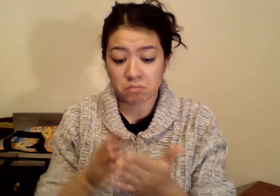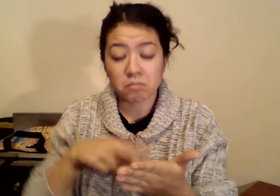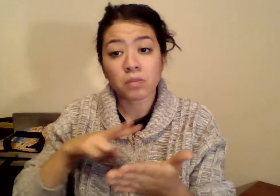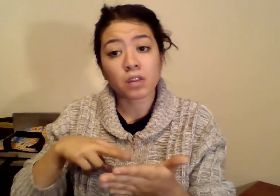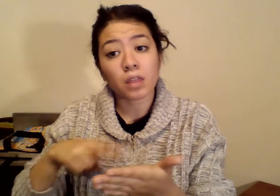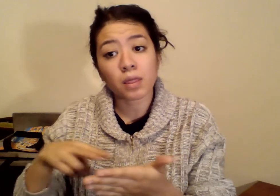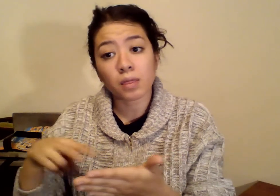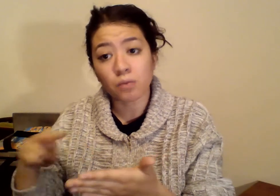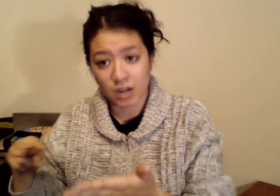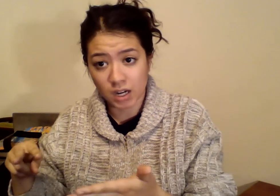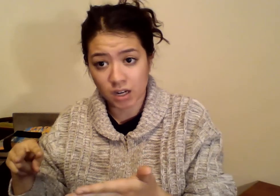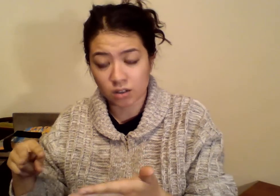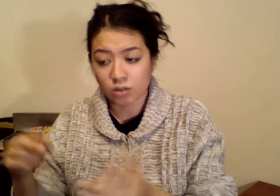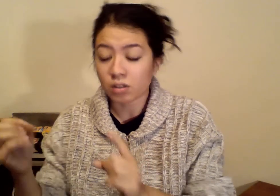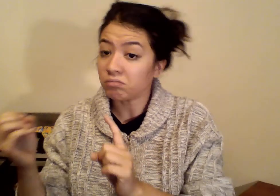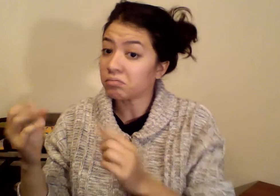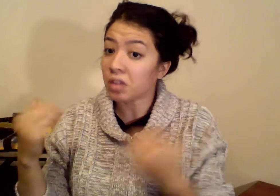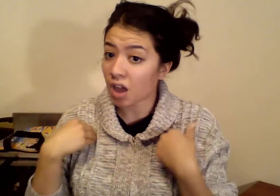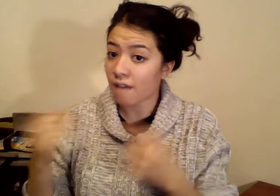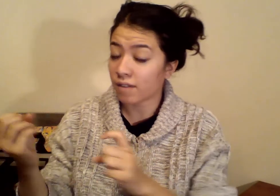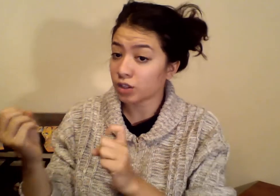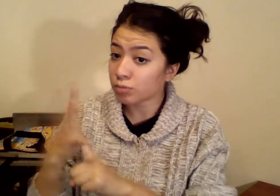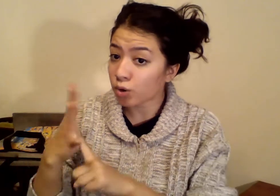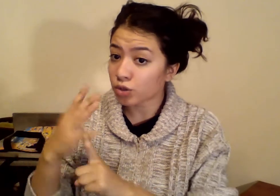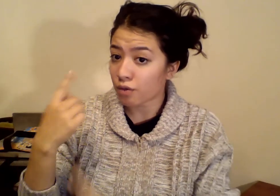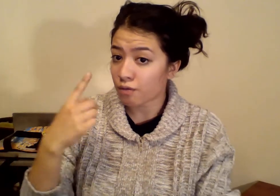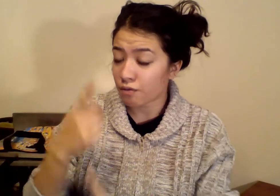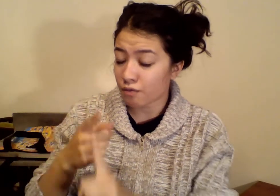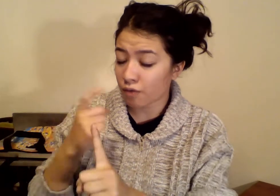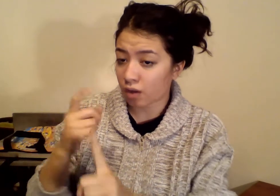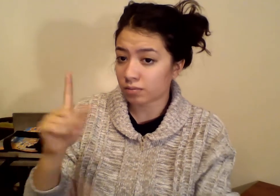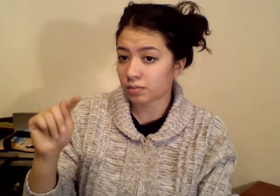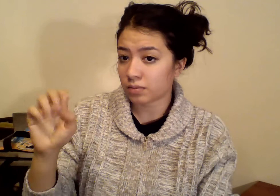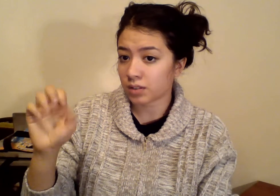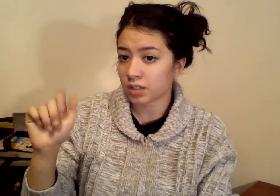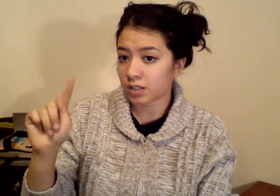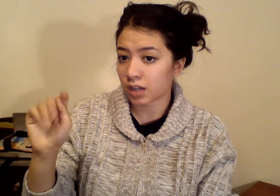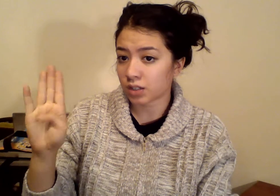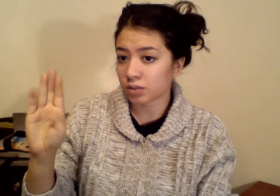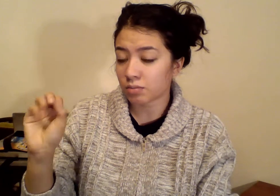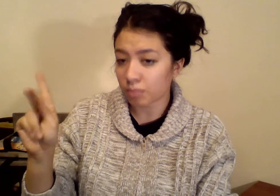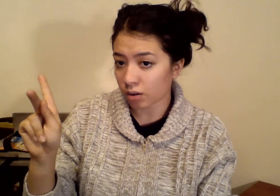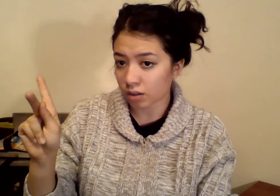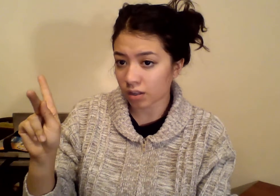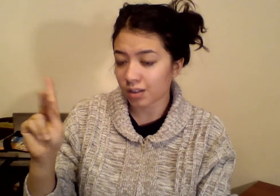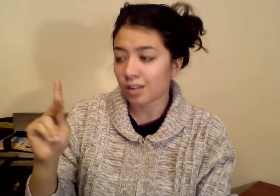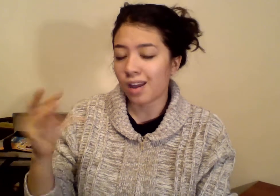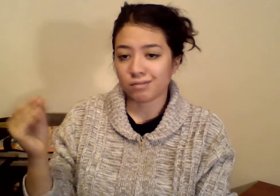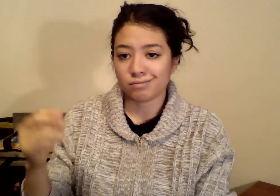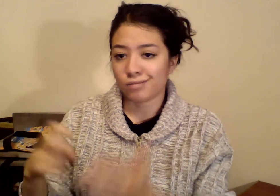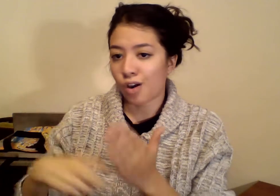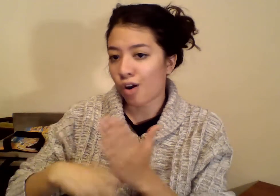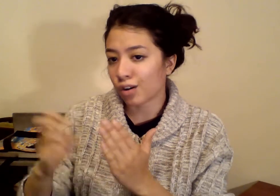then writing from a journal or periodical or some such source. And then they assemble